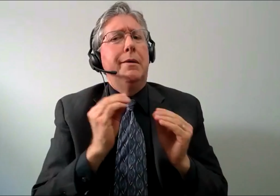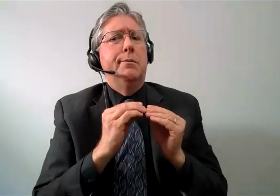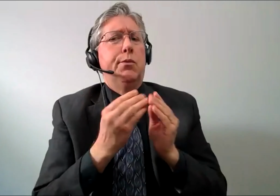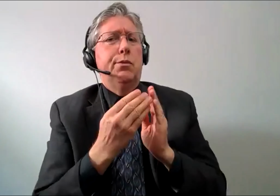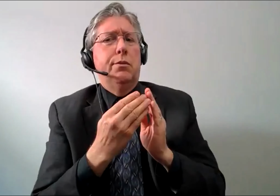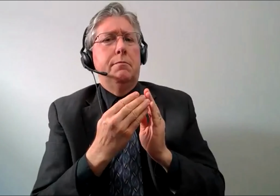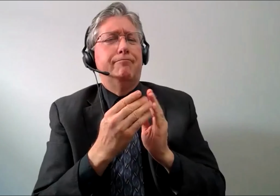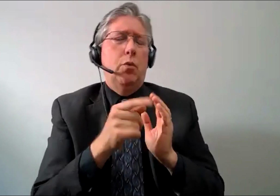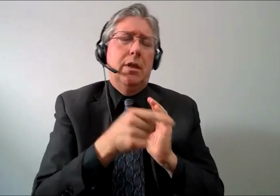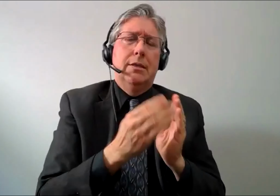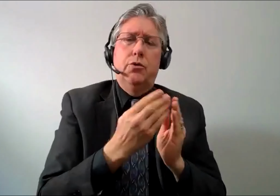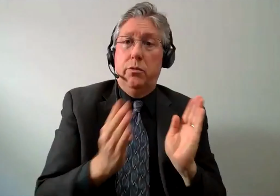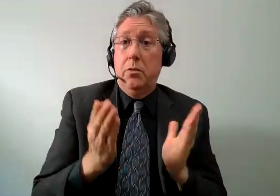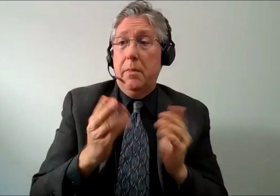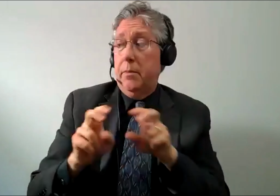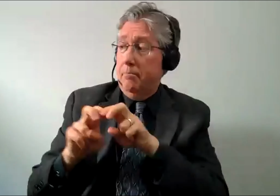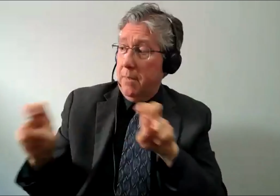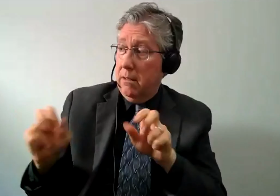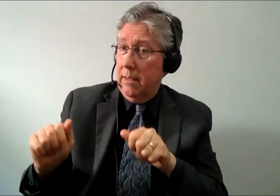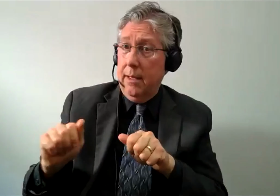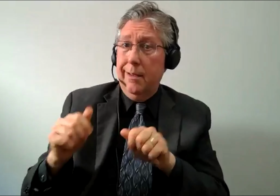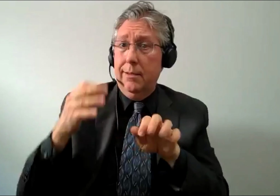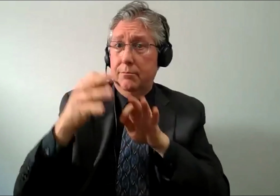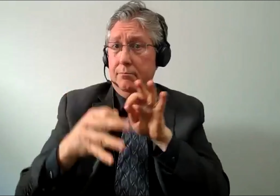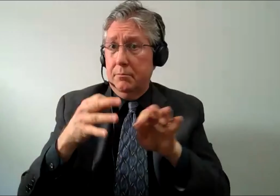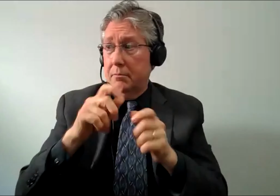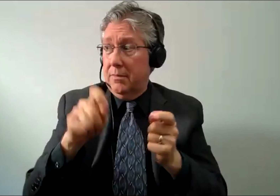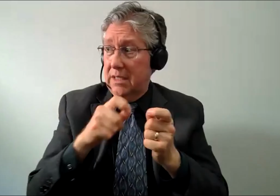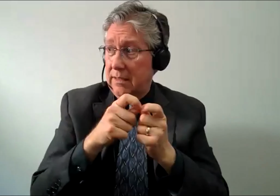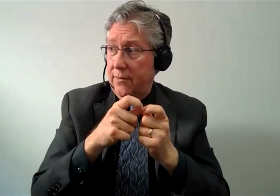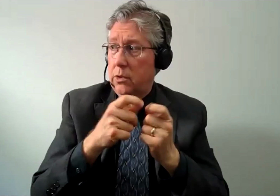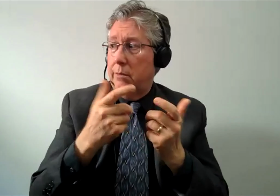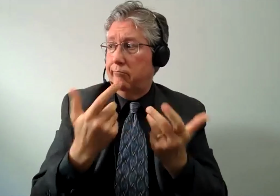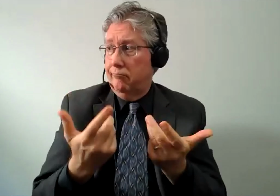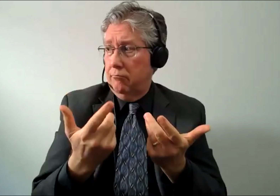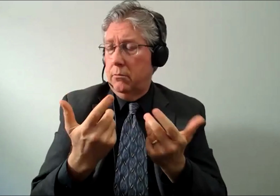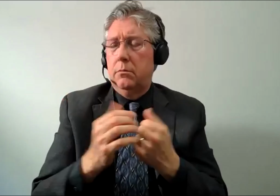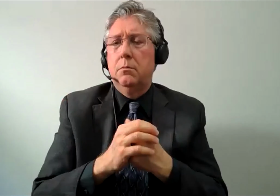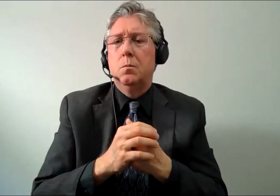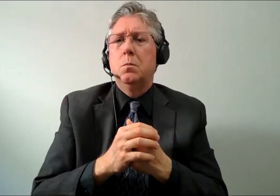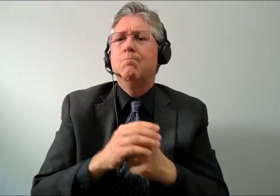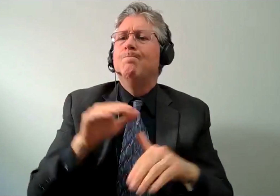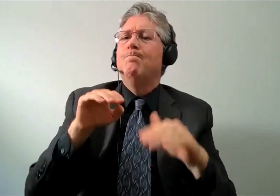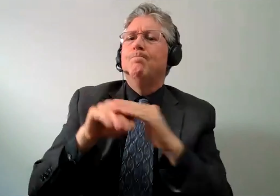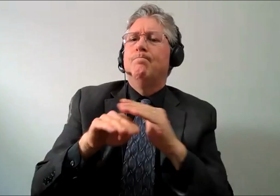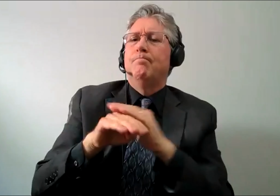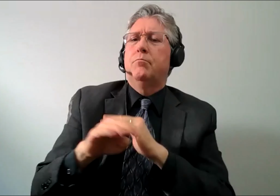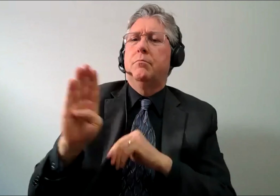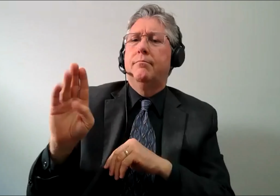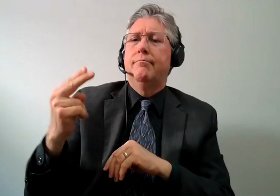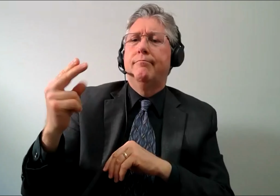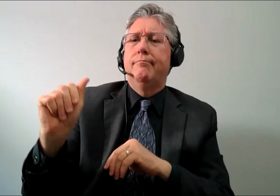I'm hoping our panelists can maybe talk specifically around how one would access the